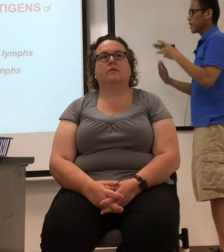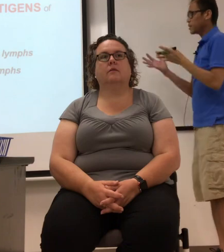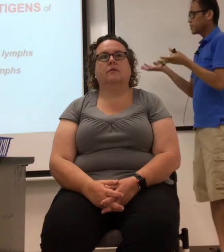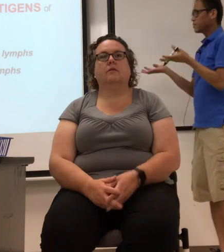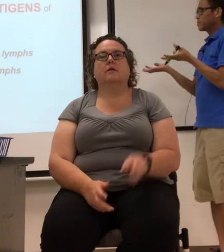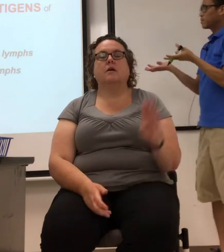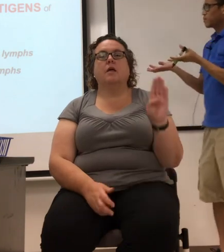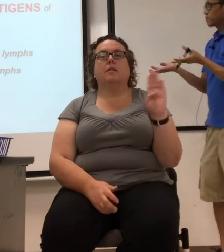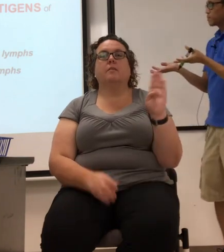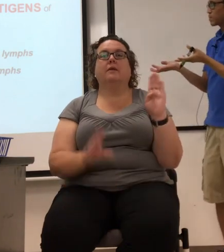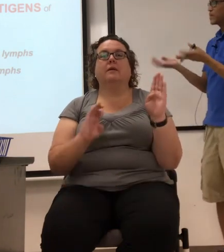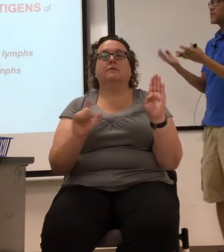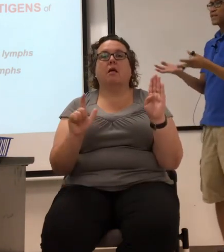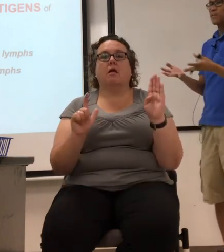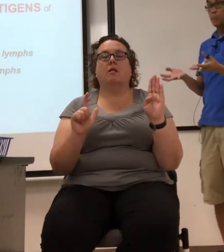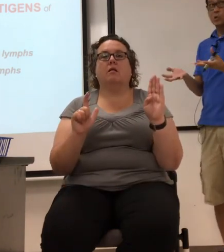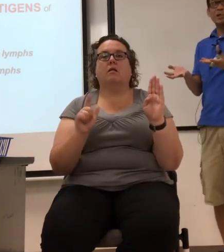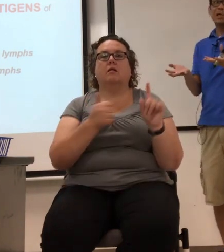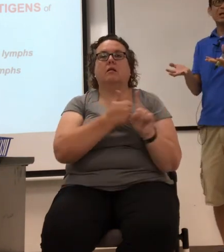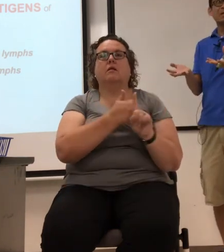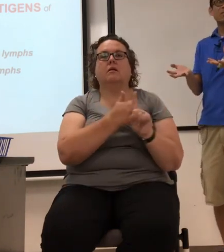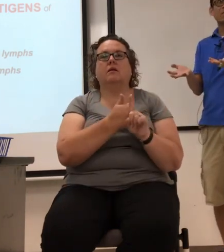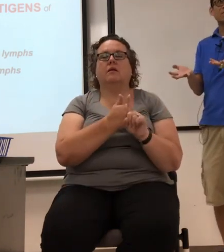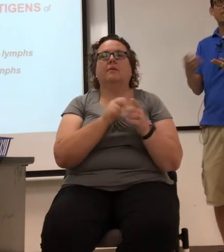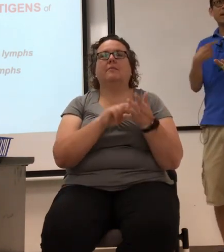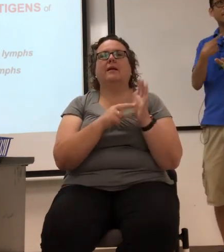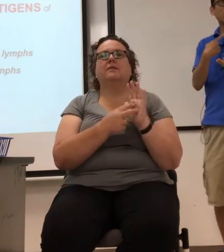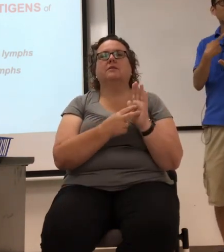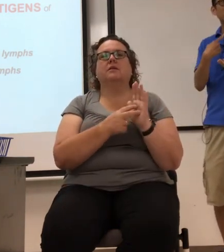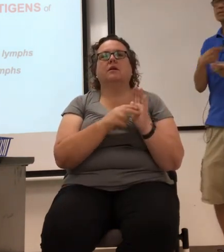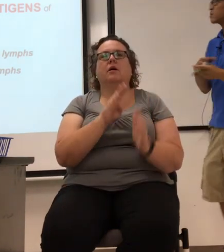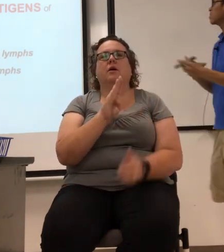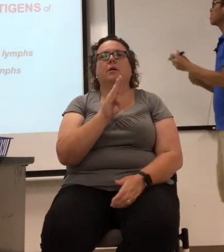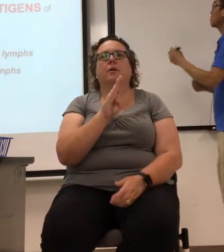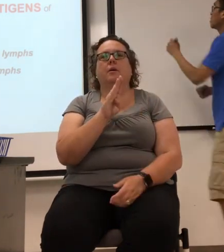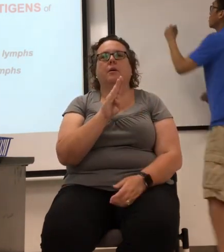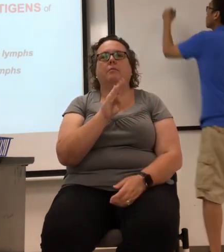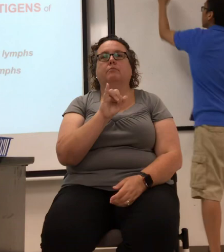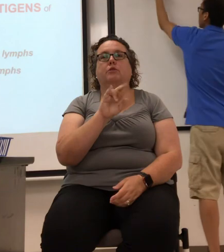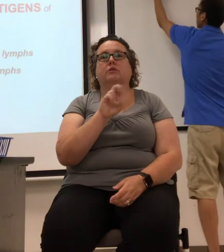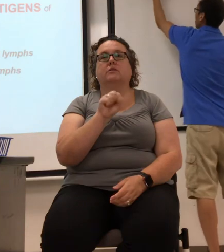The B cell. It stands for bursa, from like birds.